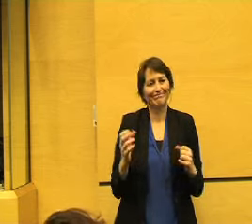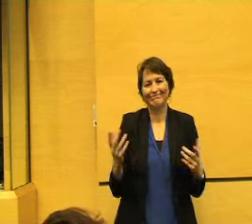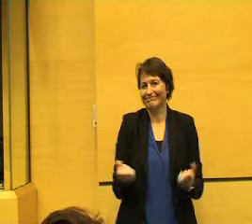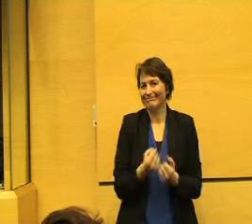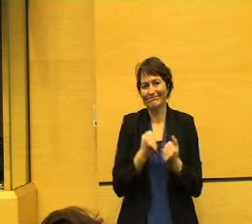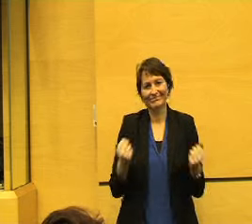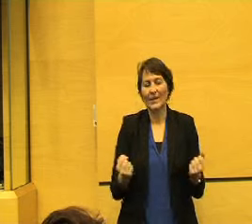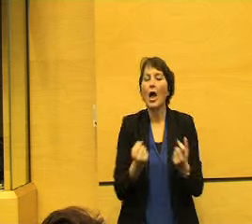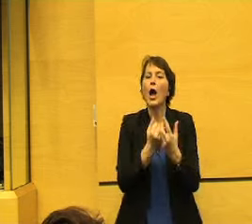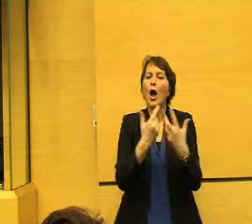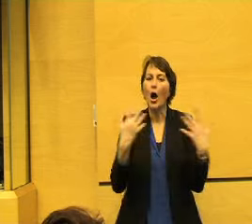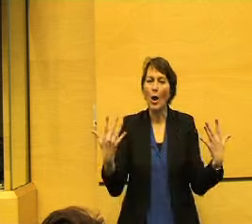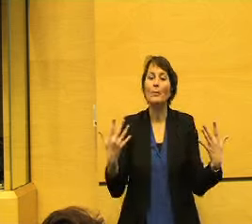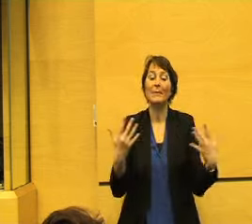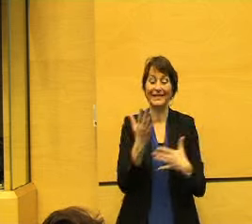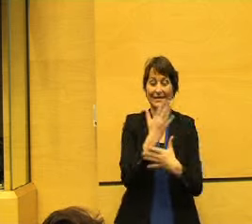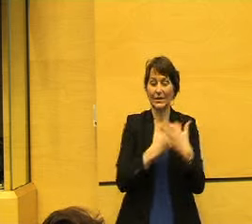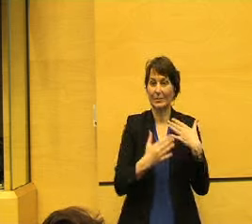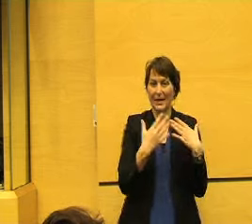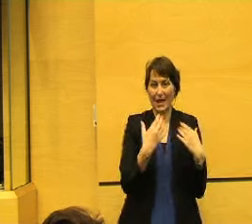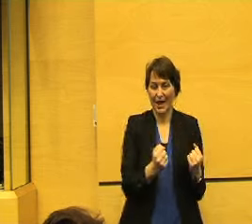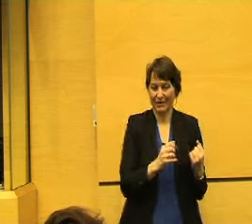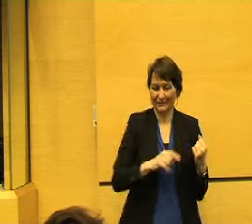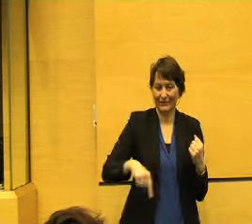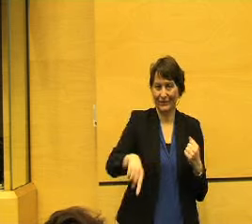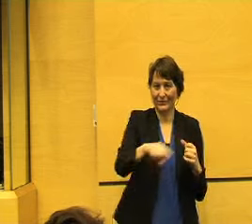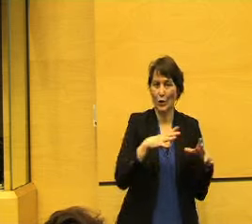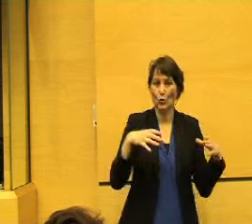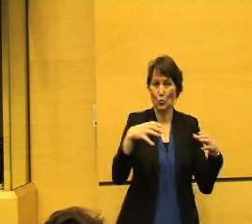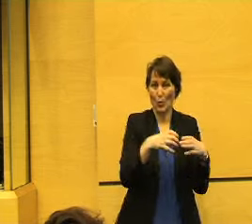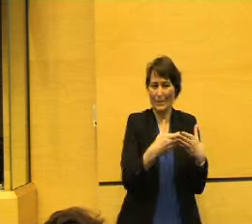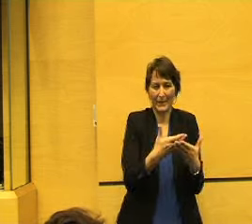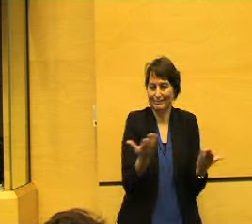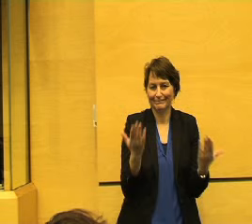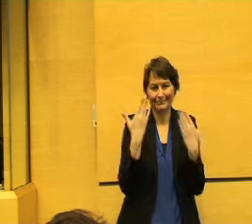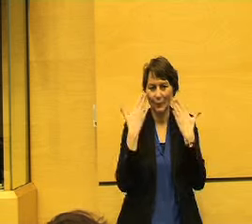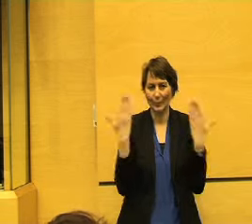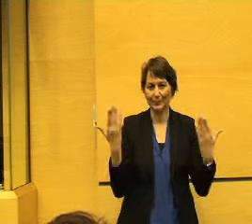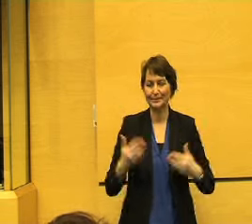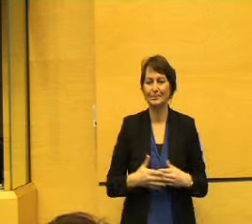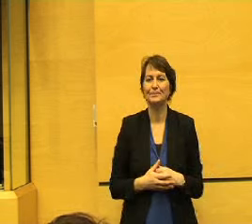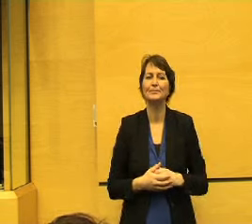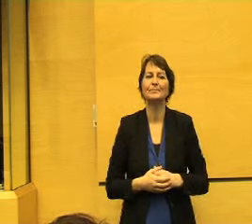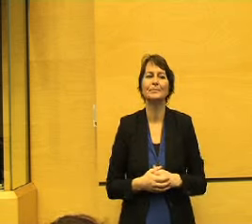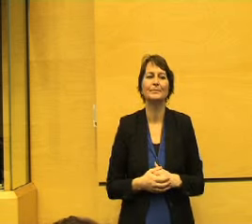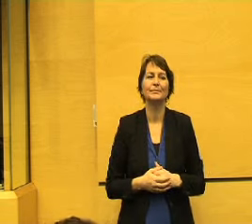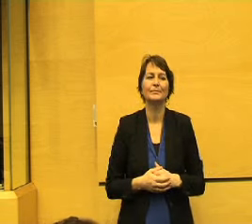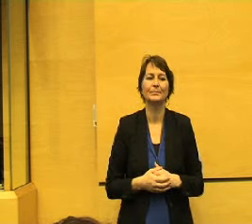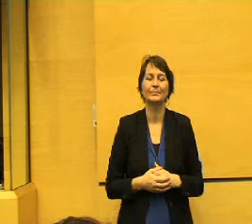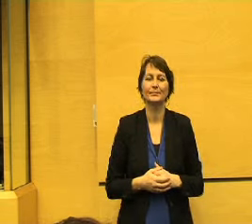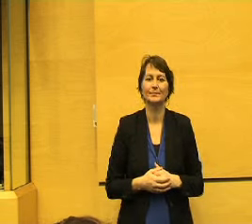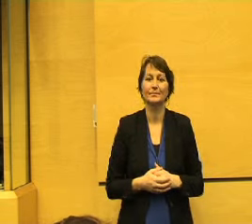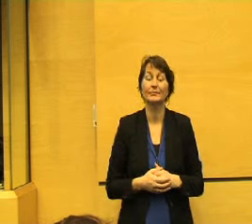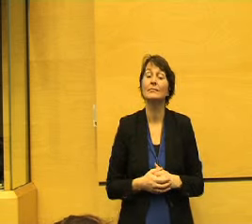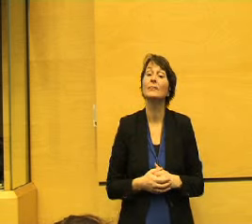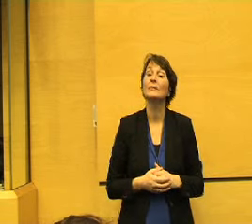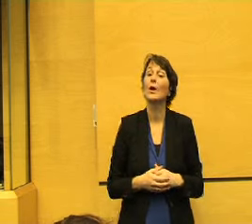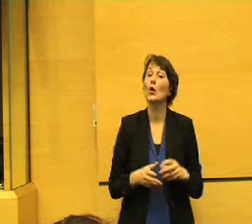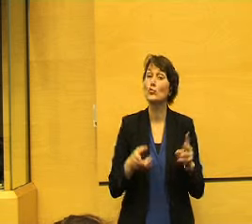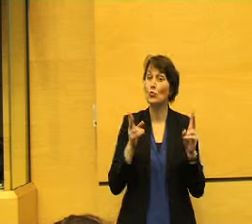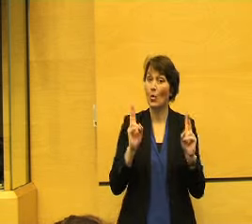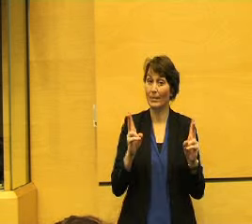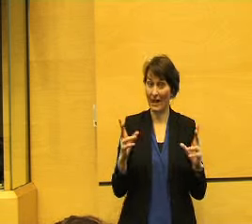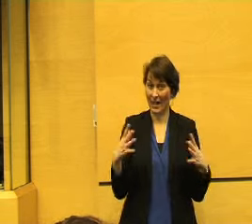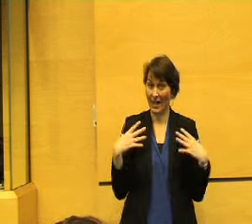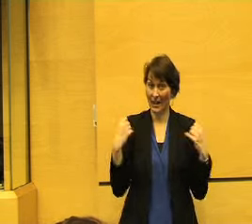of persons with disabilities among this group on hand. Normally, healthcare services are